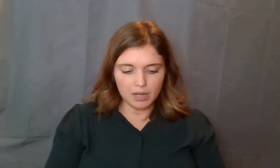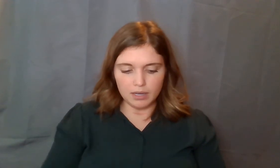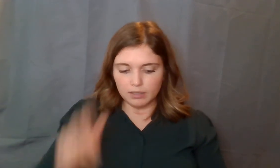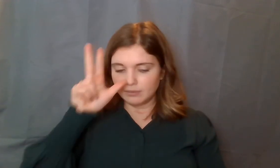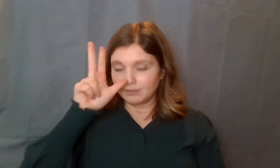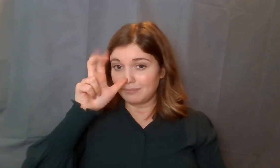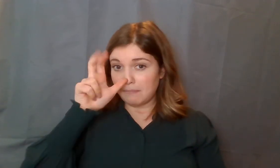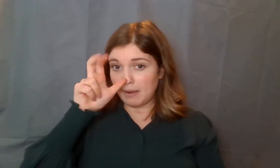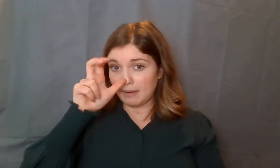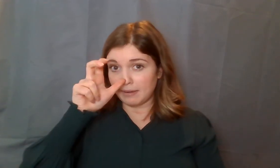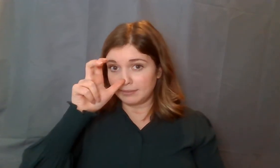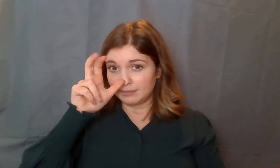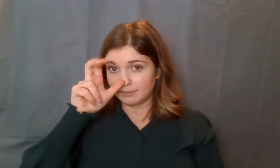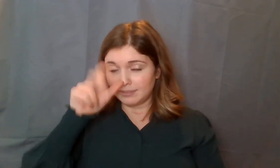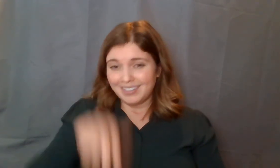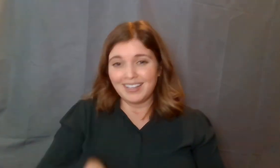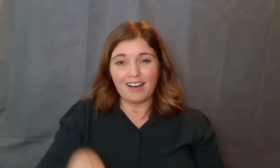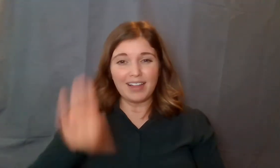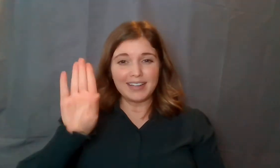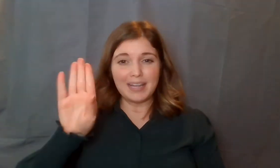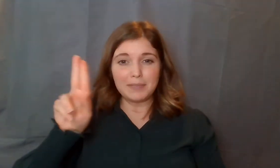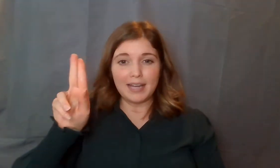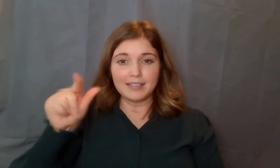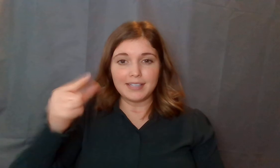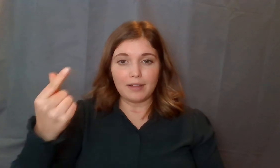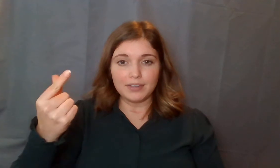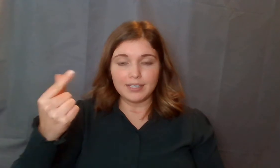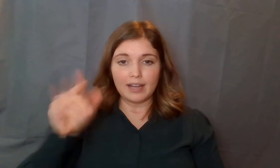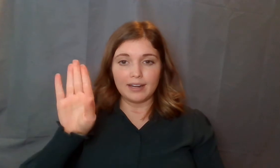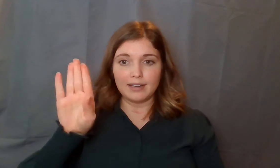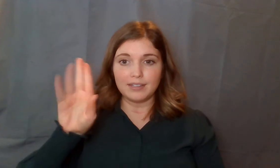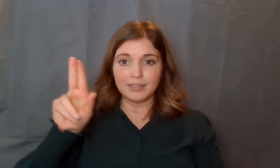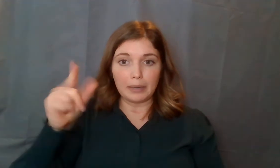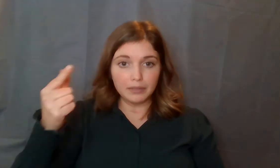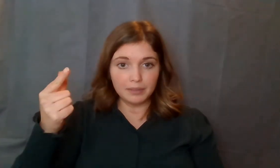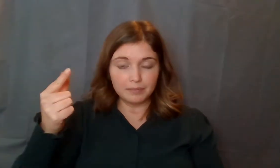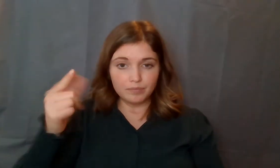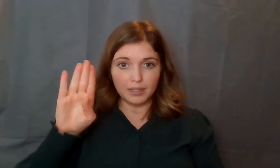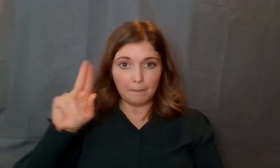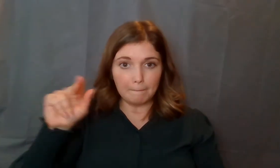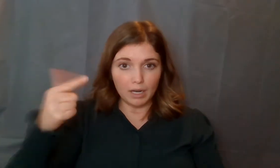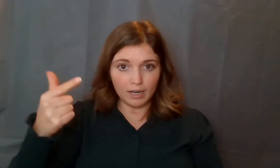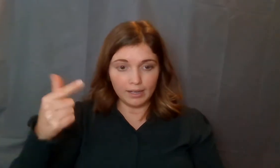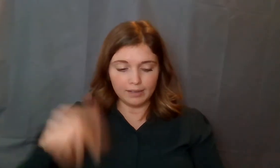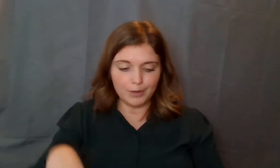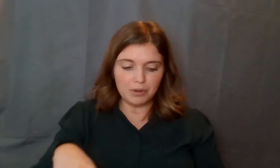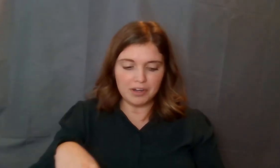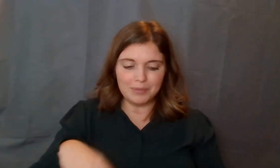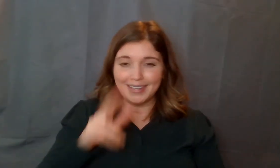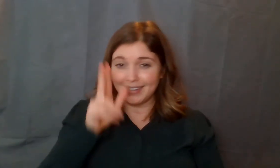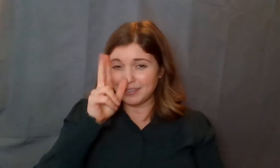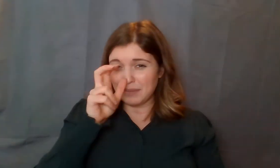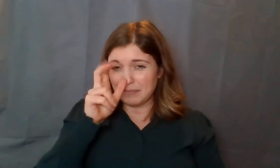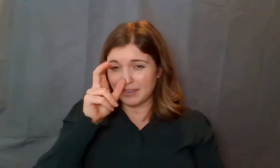Bug. Bug. A lot of times in ASL, this sign is spelled bug. If you're working with kids, maybe